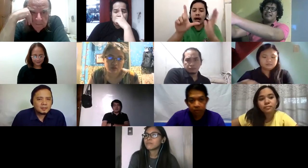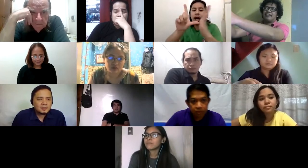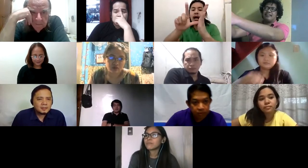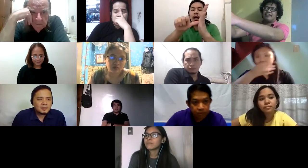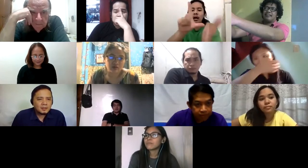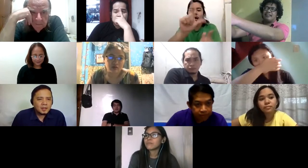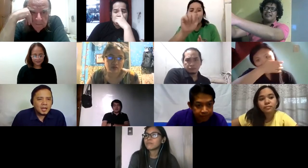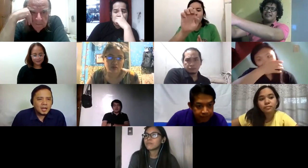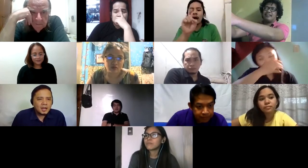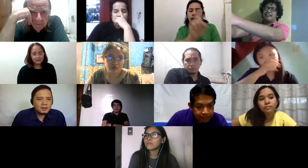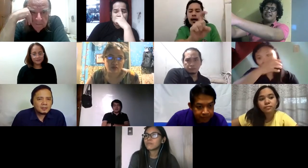Ah.